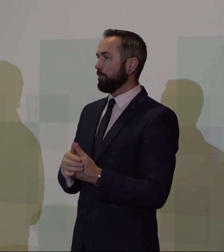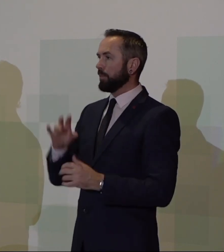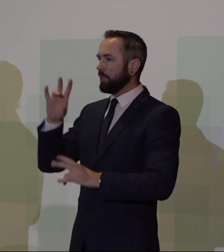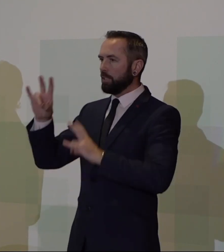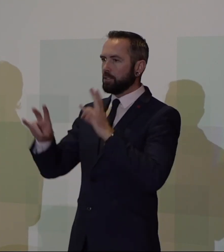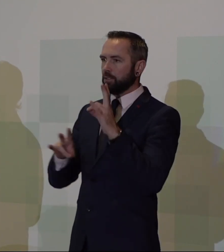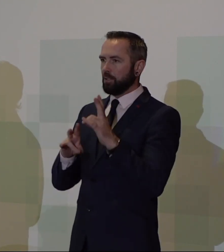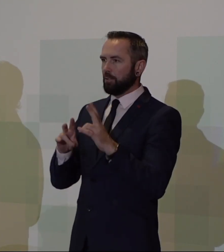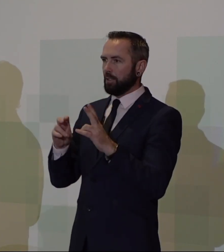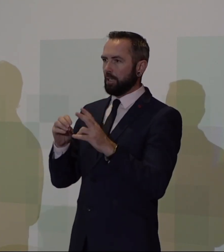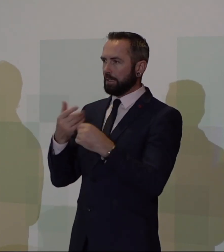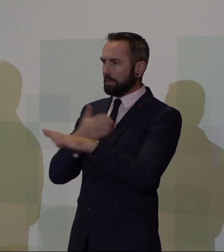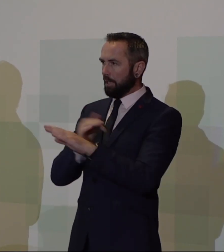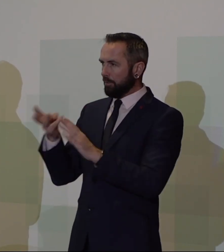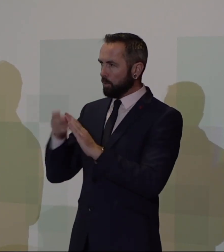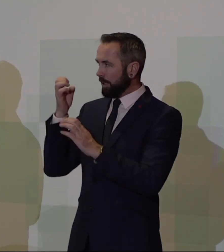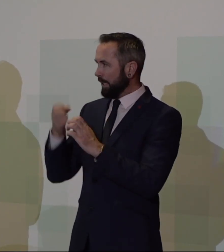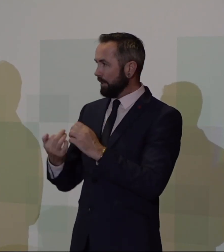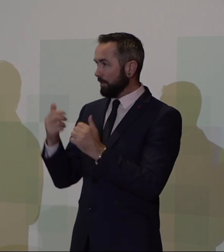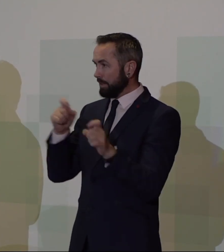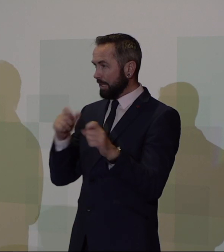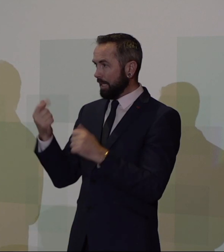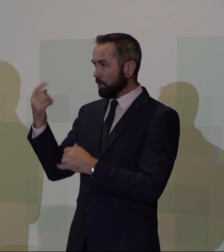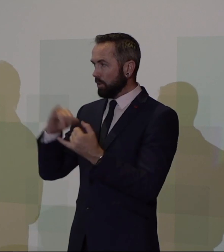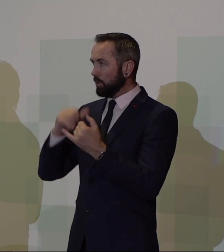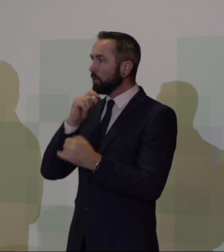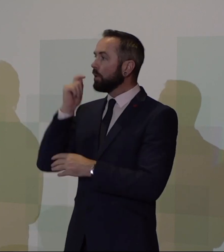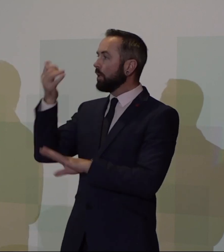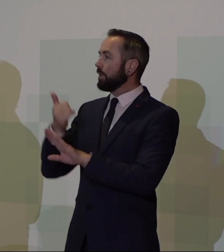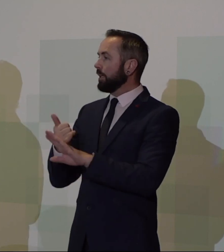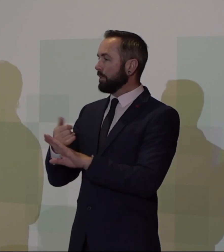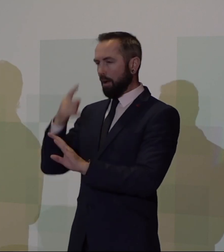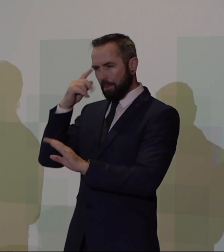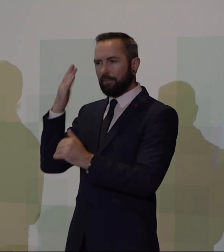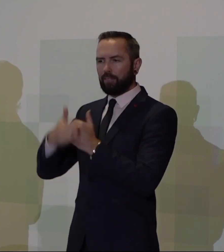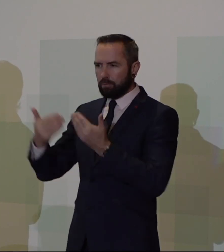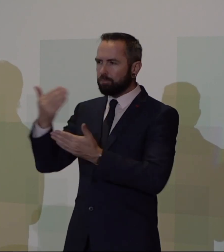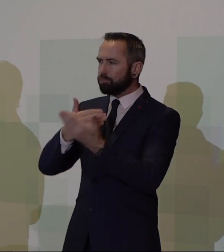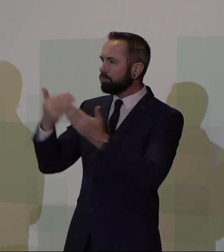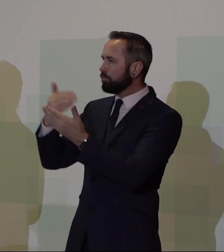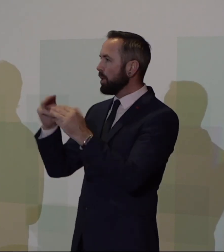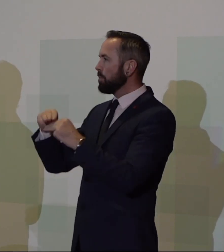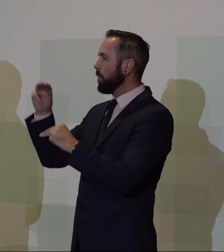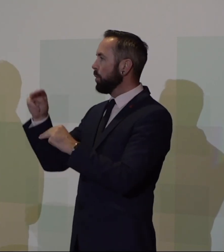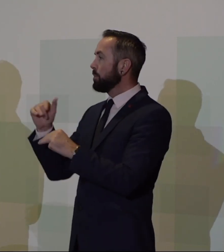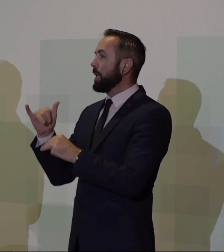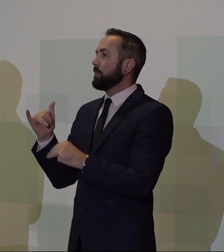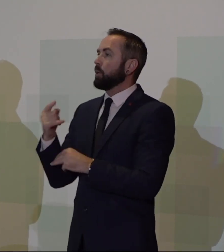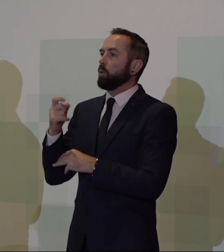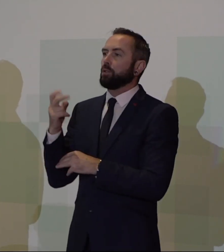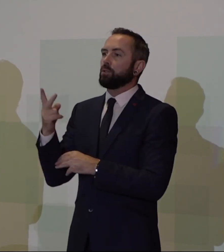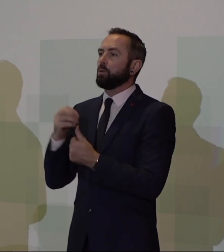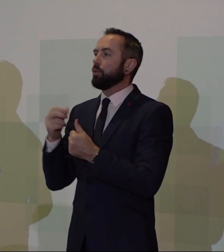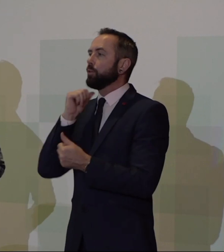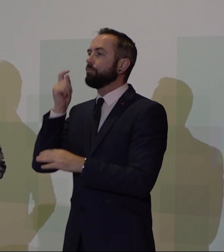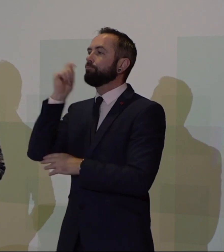the start of the weekend surveys, if there's still anybody, I think she has gathered a good number, but it may be that one or the other person still has theirs. So if you